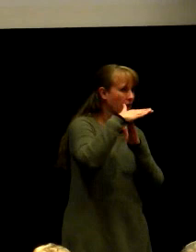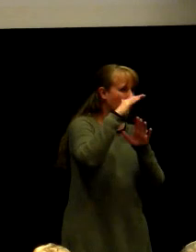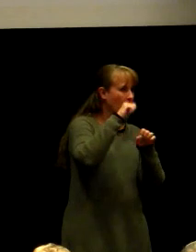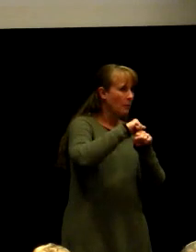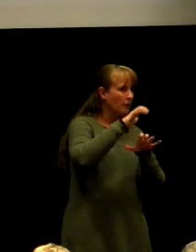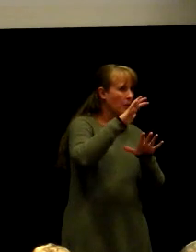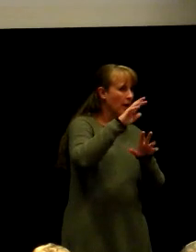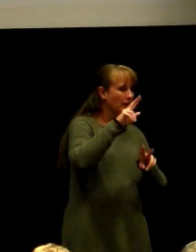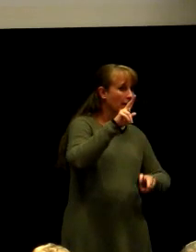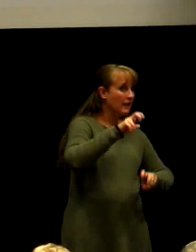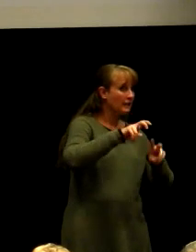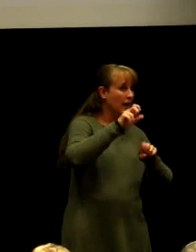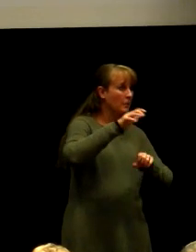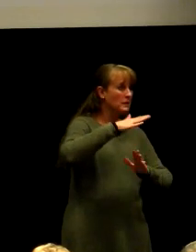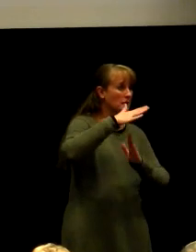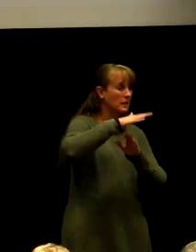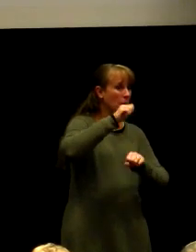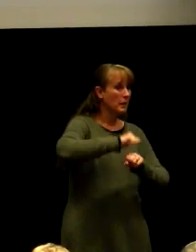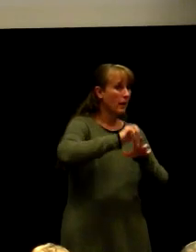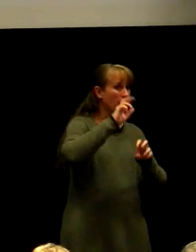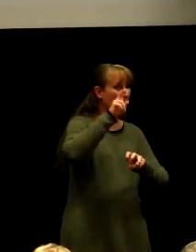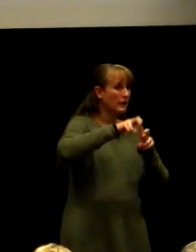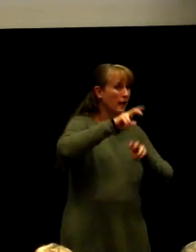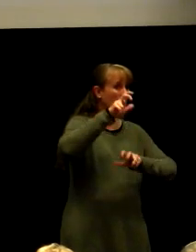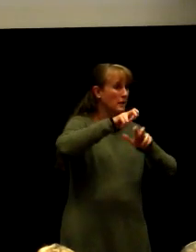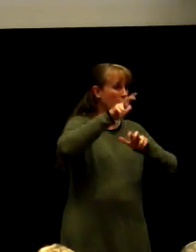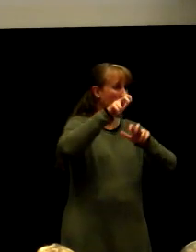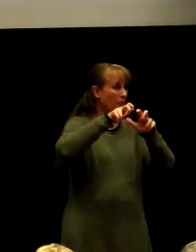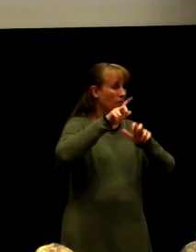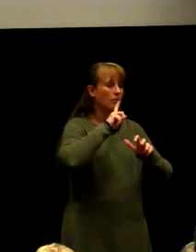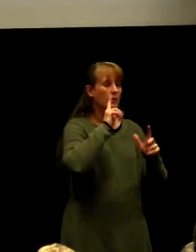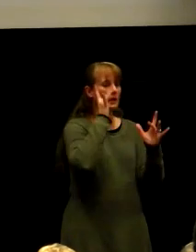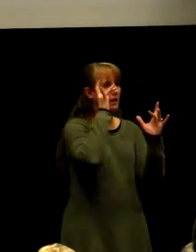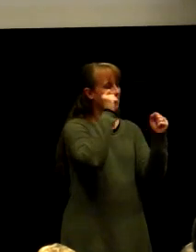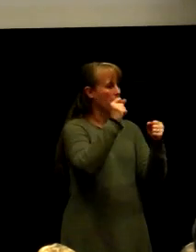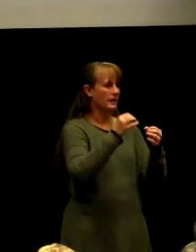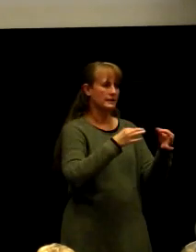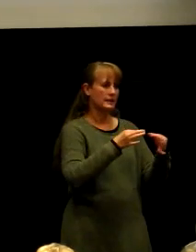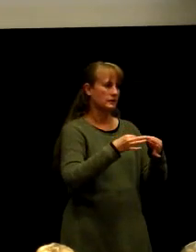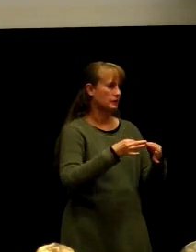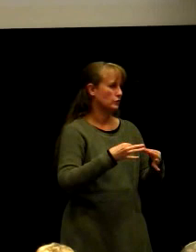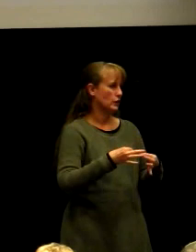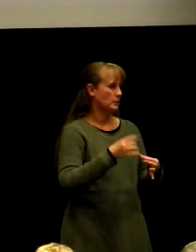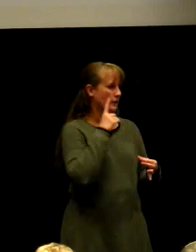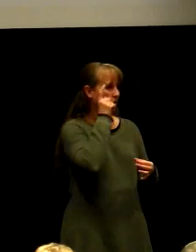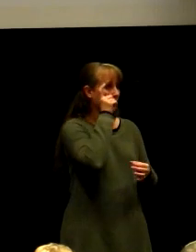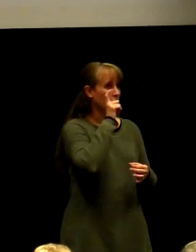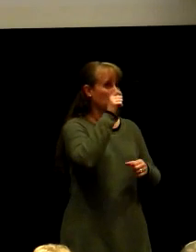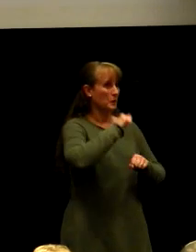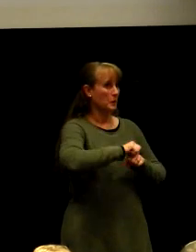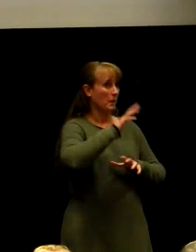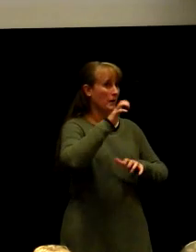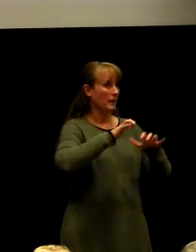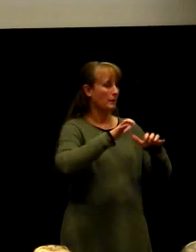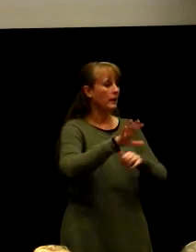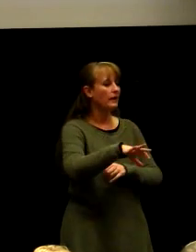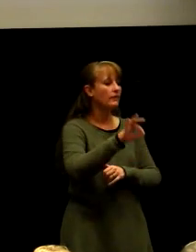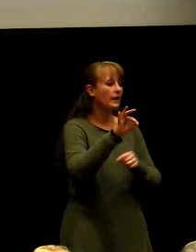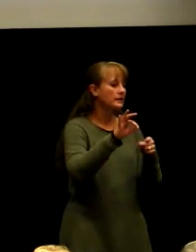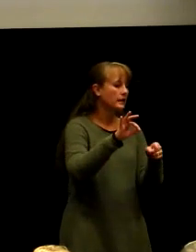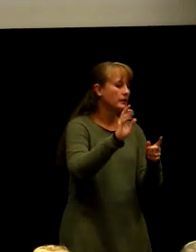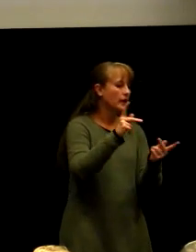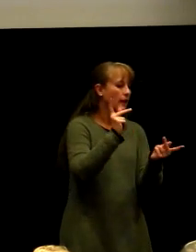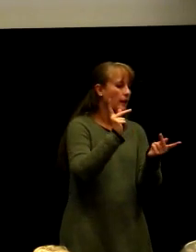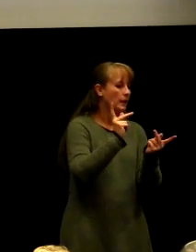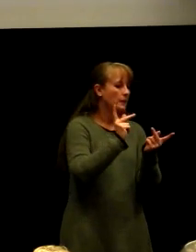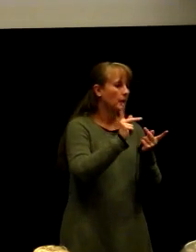mountains, climbs to the top of this mountain, in a pretty amazing description of lunar mountain climbing, and discovers that there's this